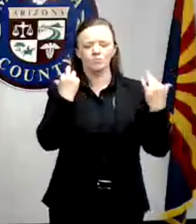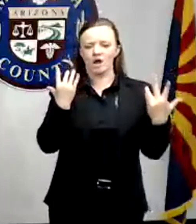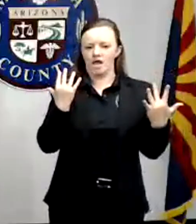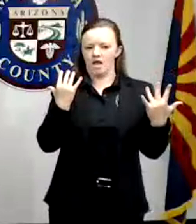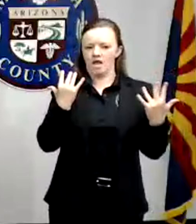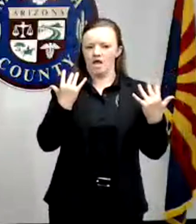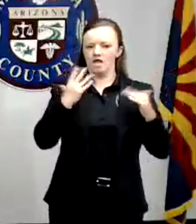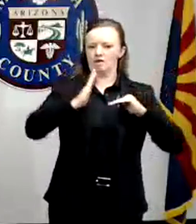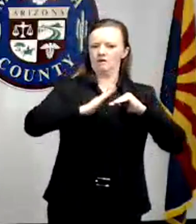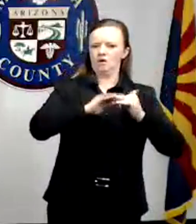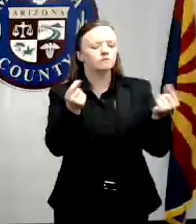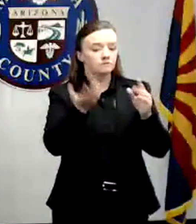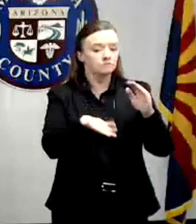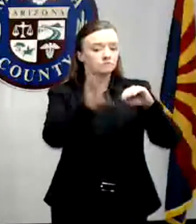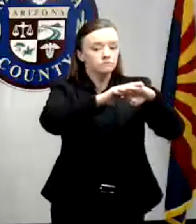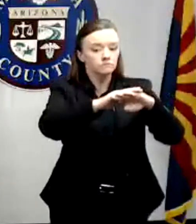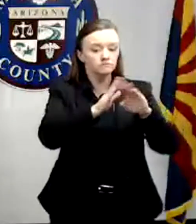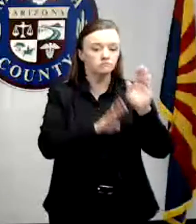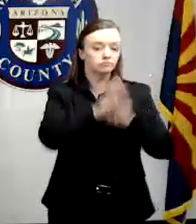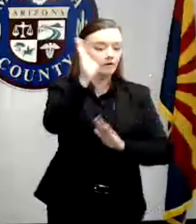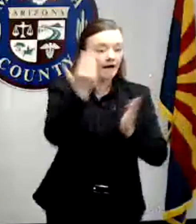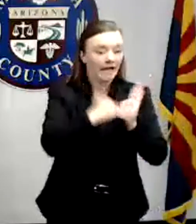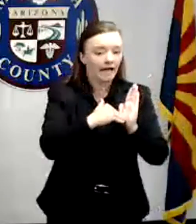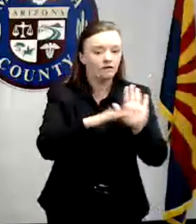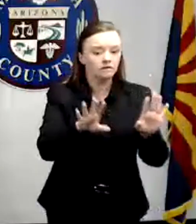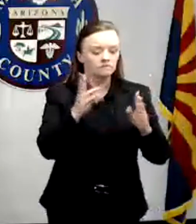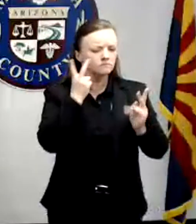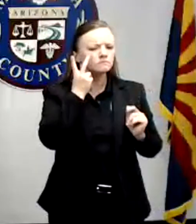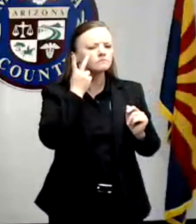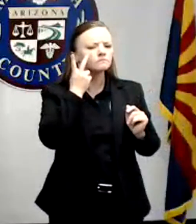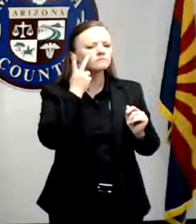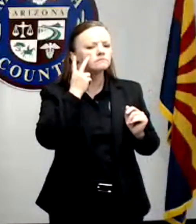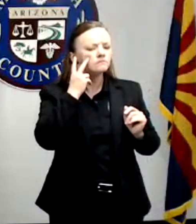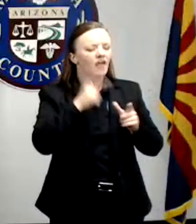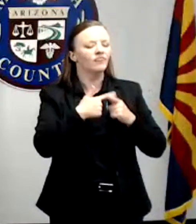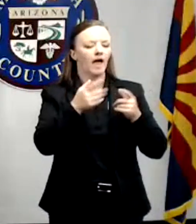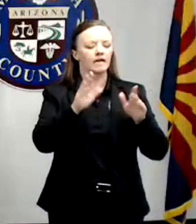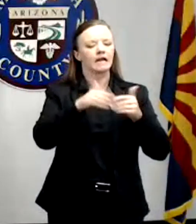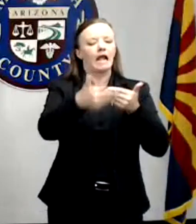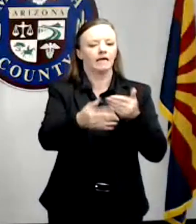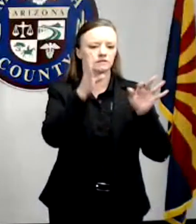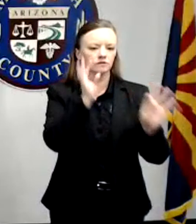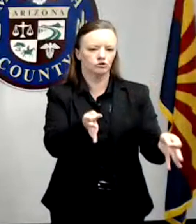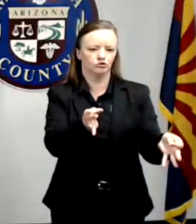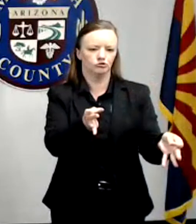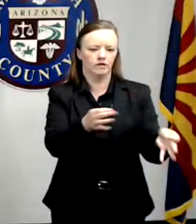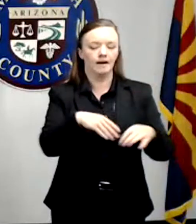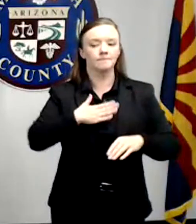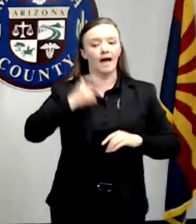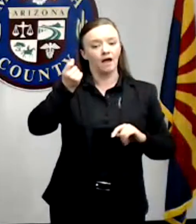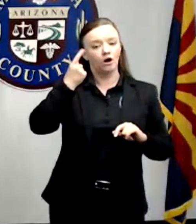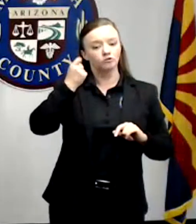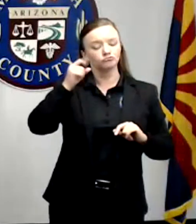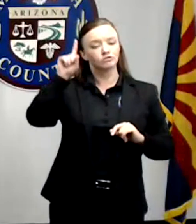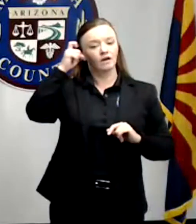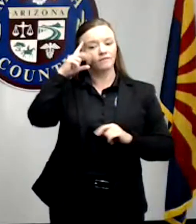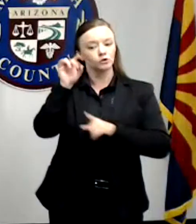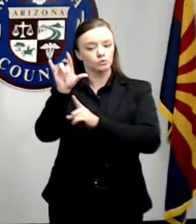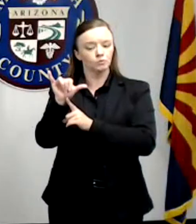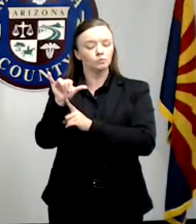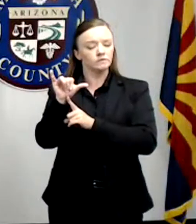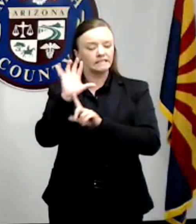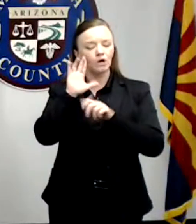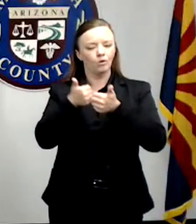4 weeks, if not more, you make the next decision. And my understanding is that Governor Ducey is going